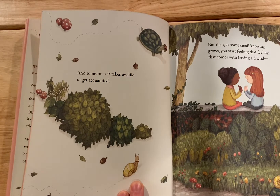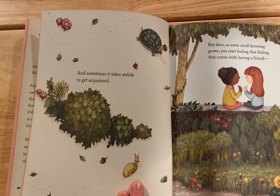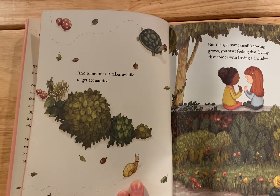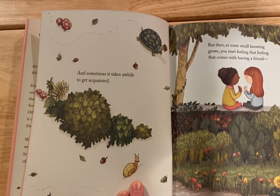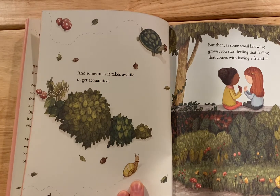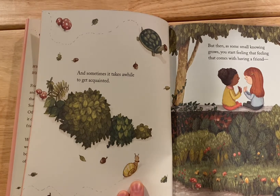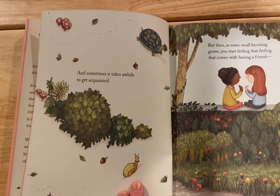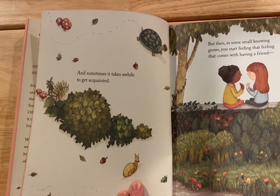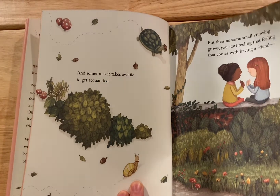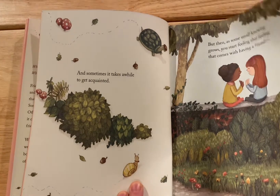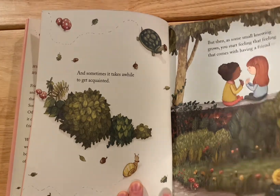having a friend.